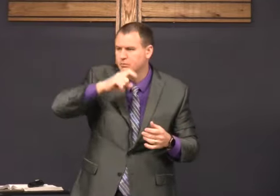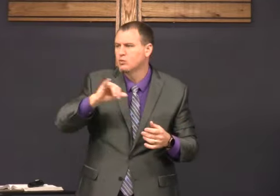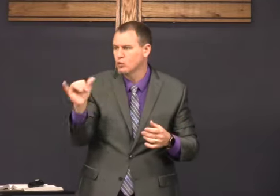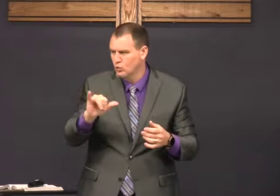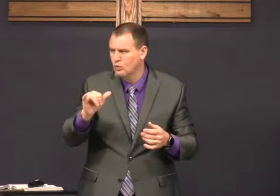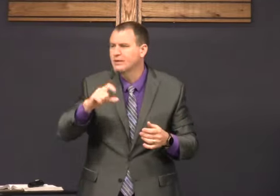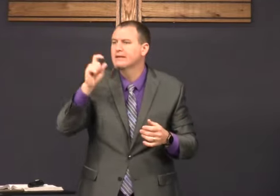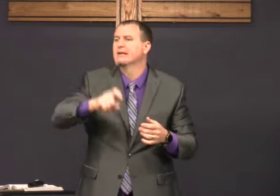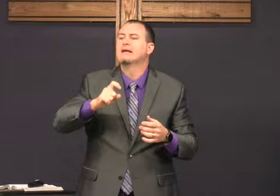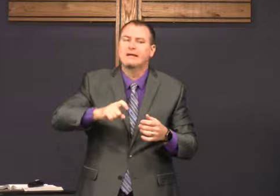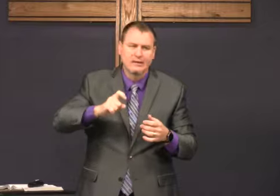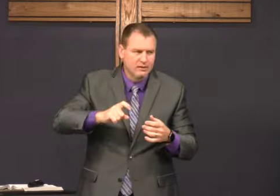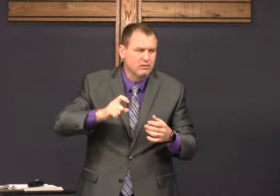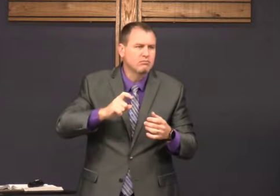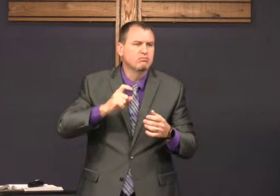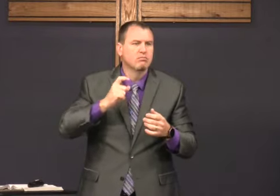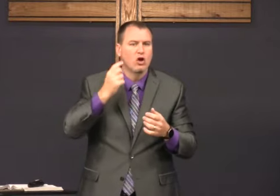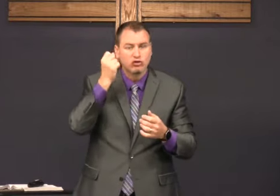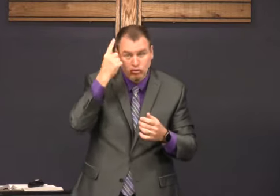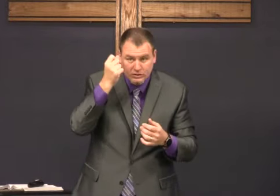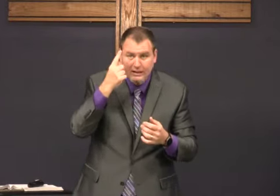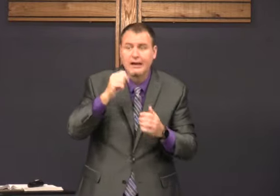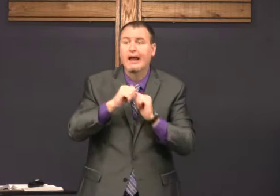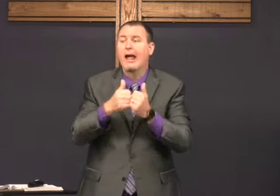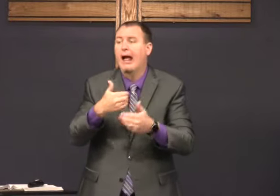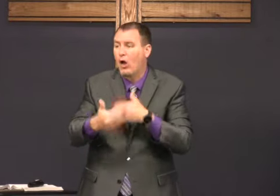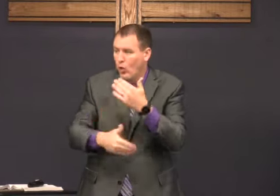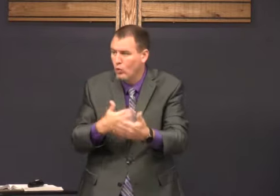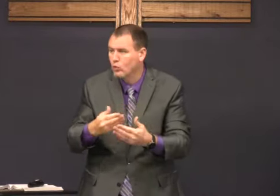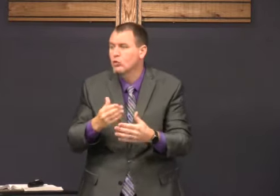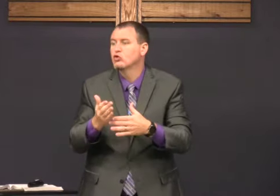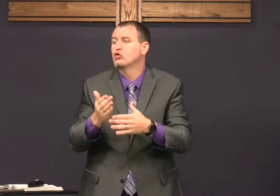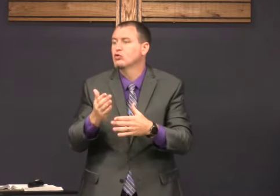No, you should be wise about that too. And understand